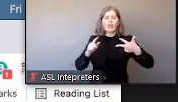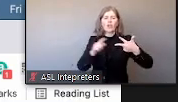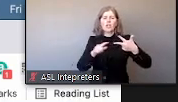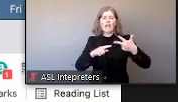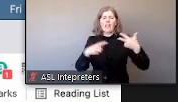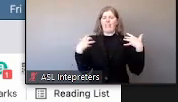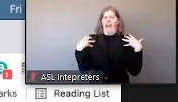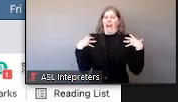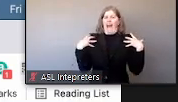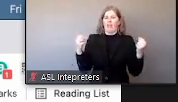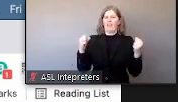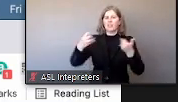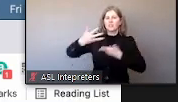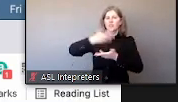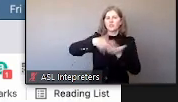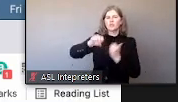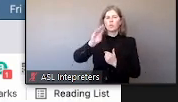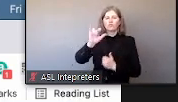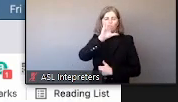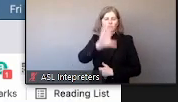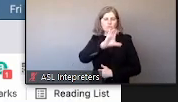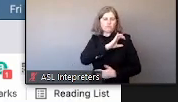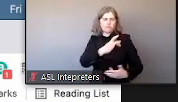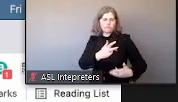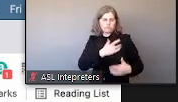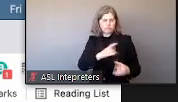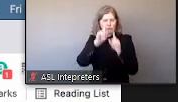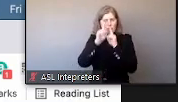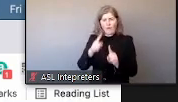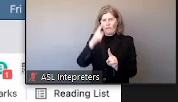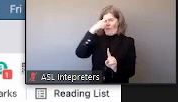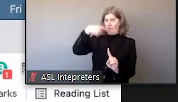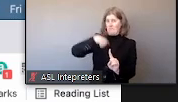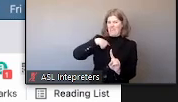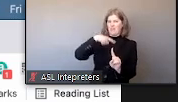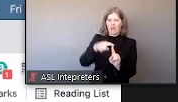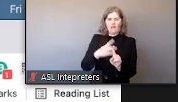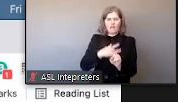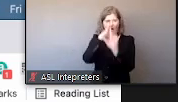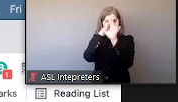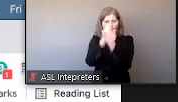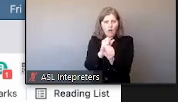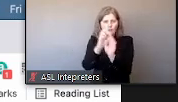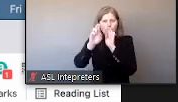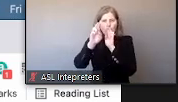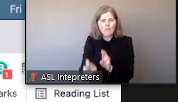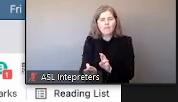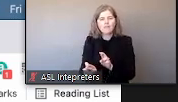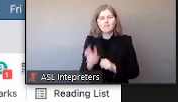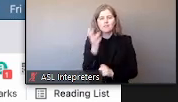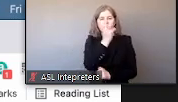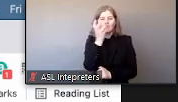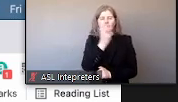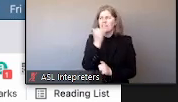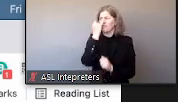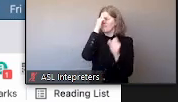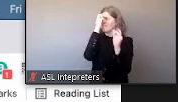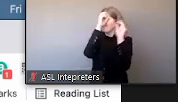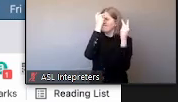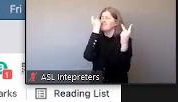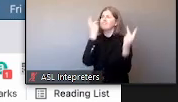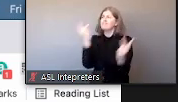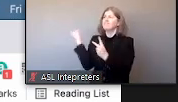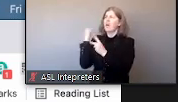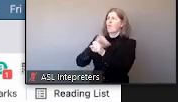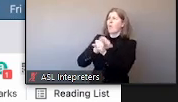social characteristics report. To me, of all the reports, this is one of the more fascinating ones particularly when you think about COVID